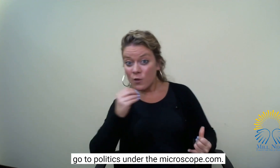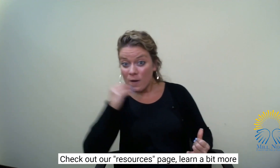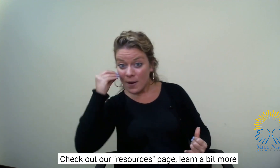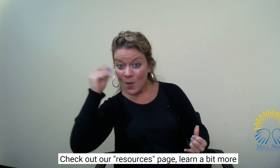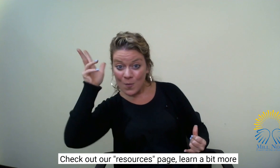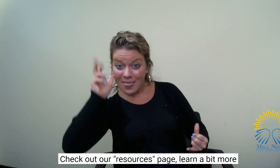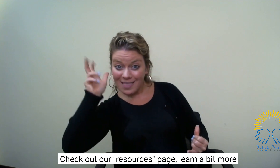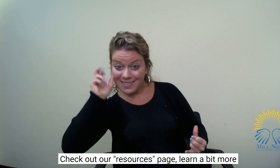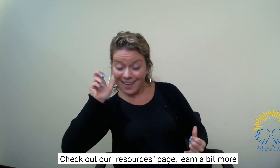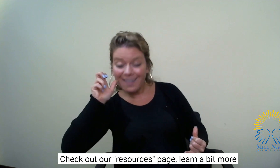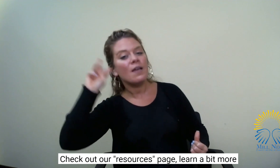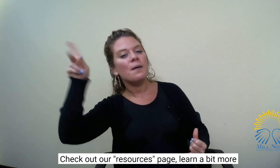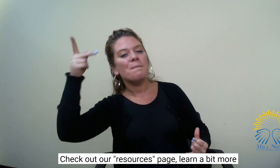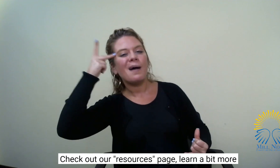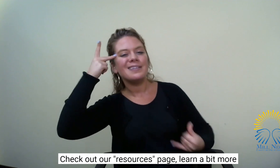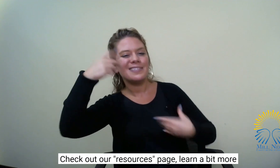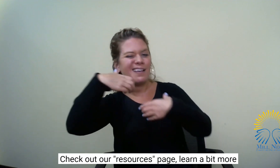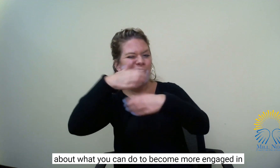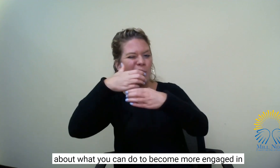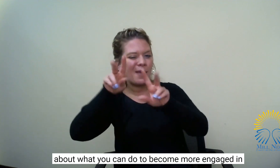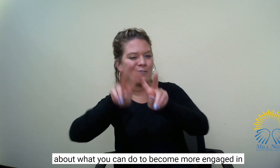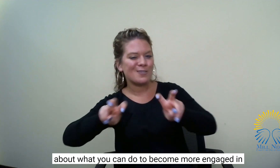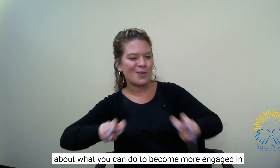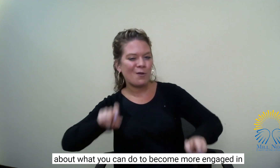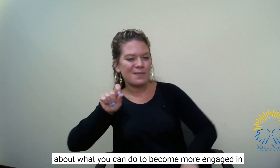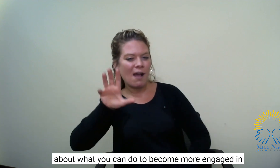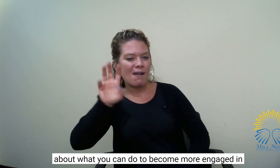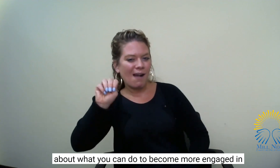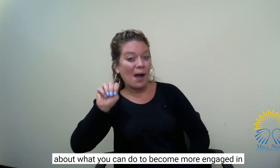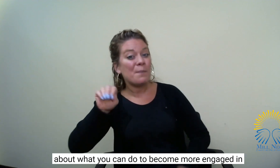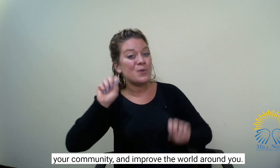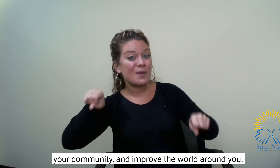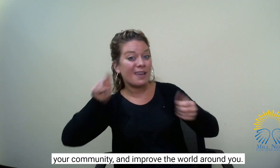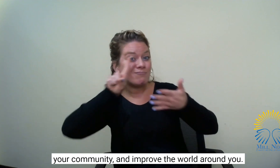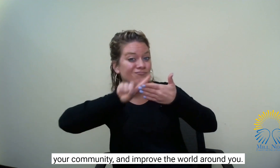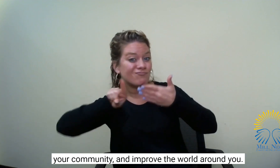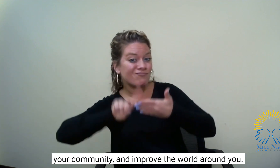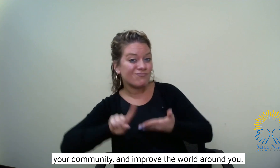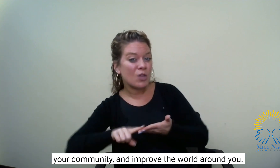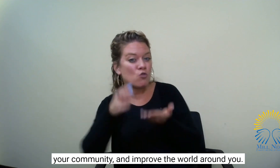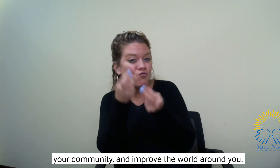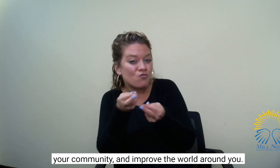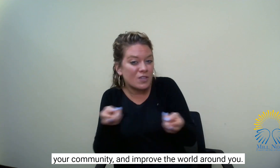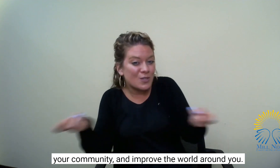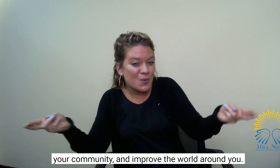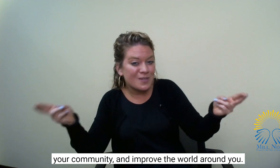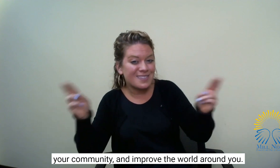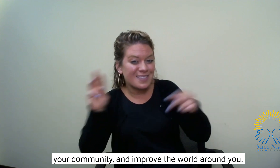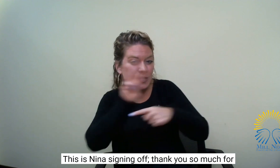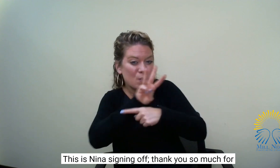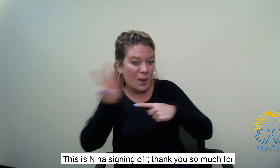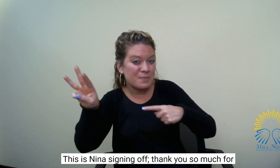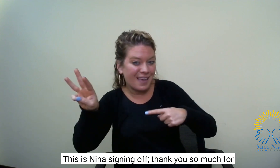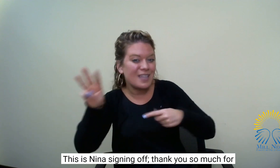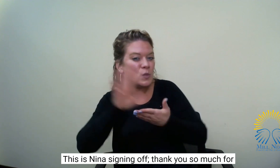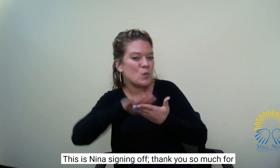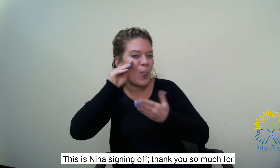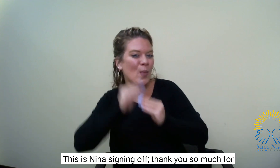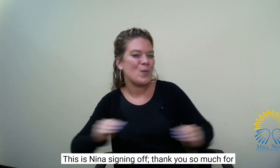check out our resources page, learn a bit more about what you can do to become more engaged in your community and improve the world around you. This is Nina signing off. Thank you